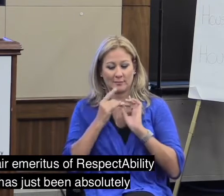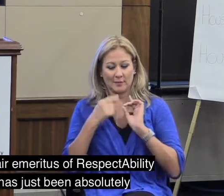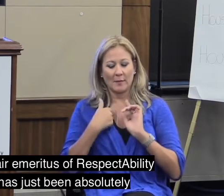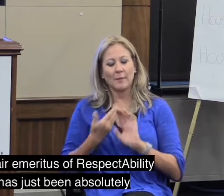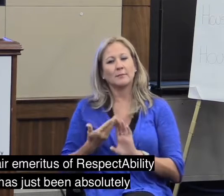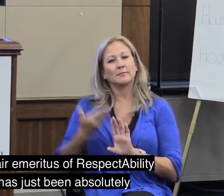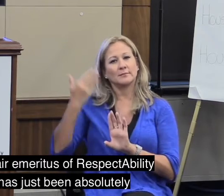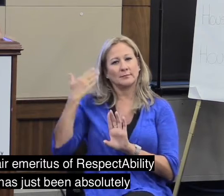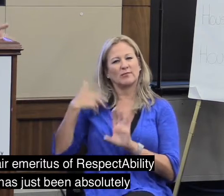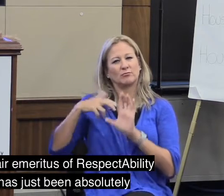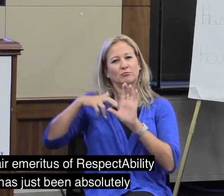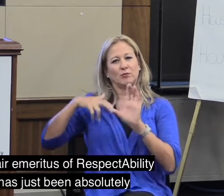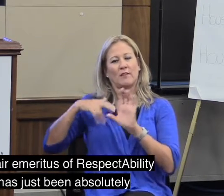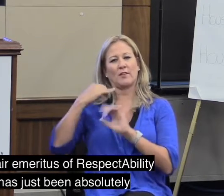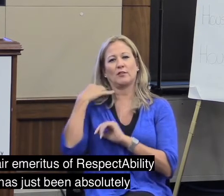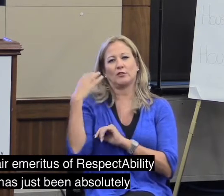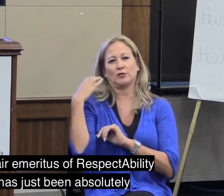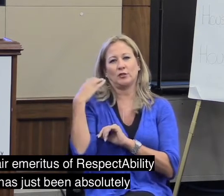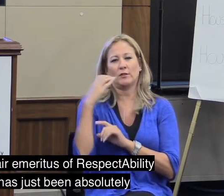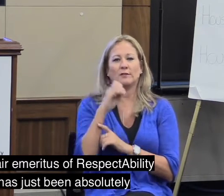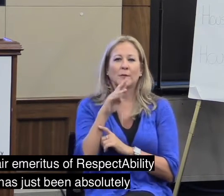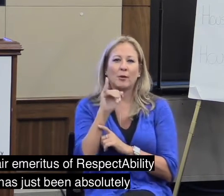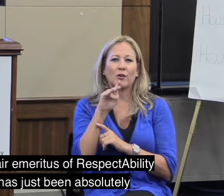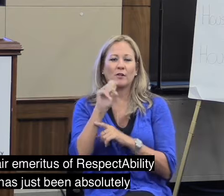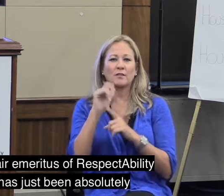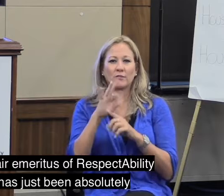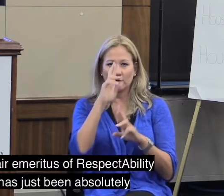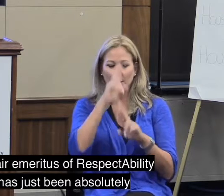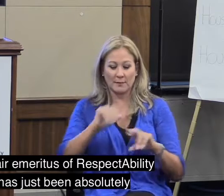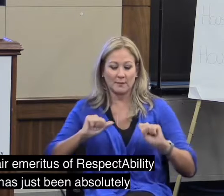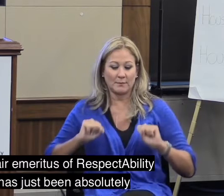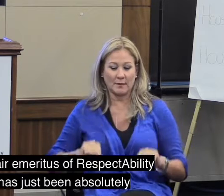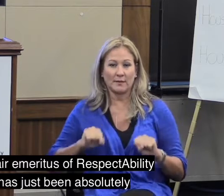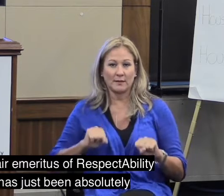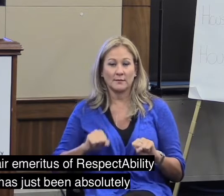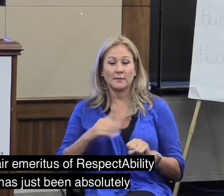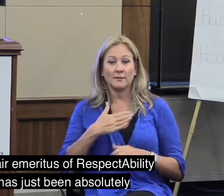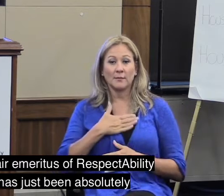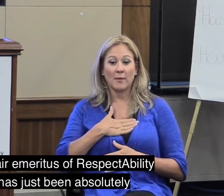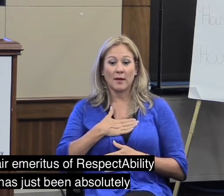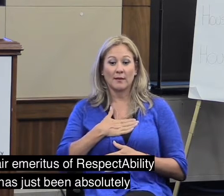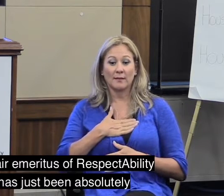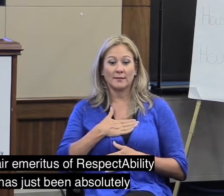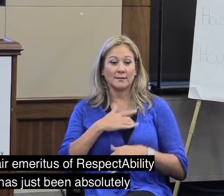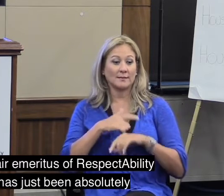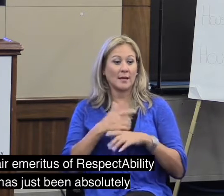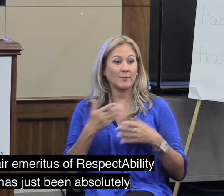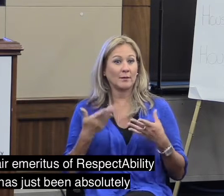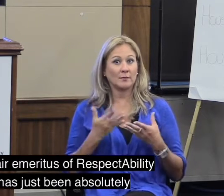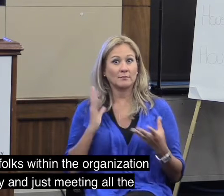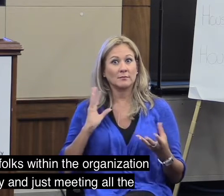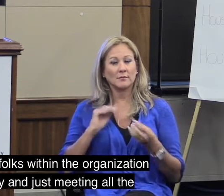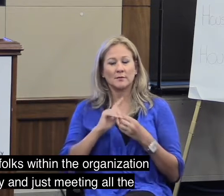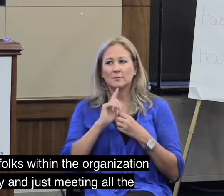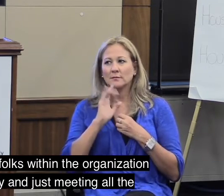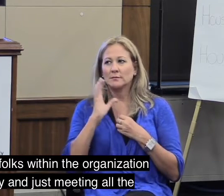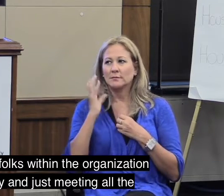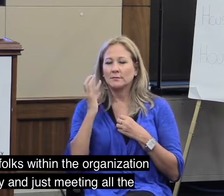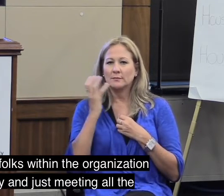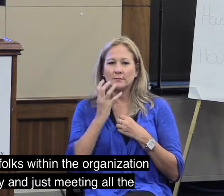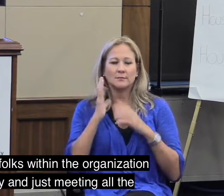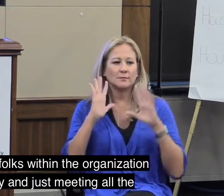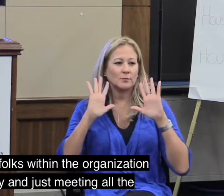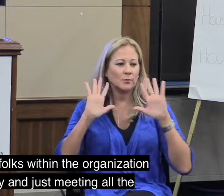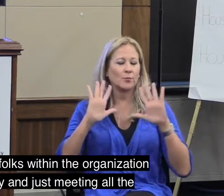past chair emeritus of Respectability, and my time here has just been absolutely amazing.